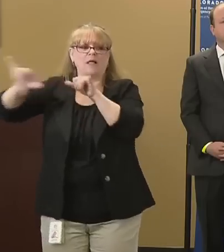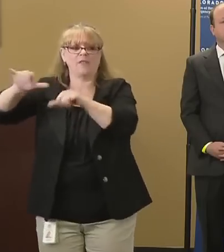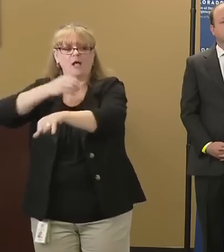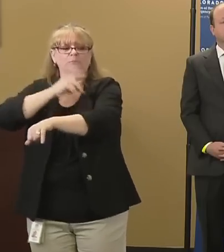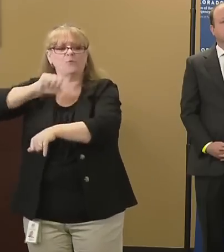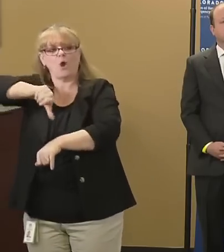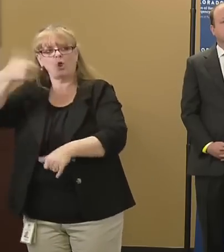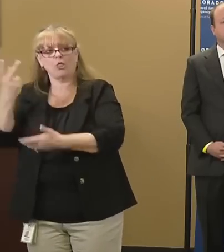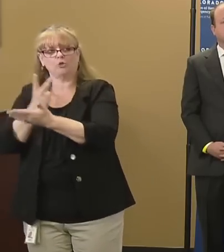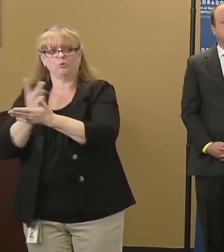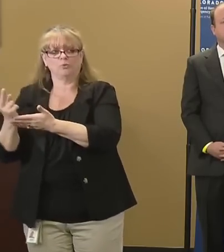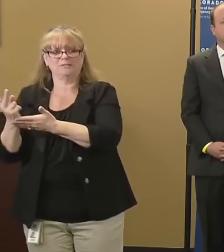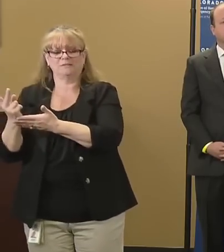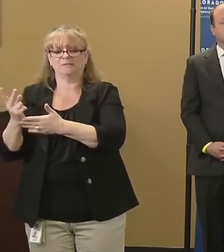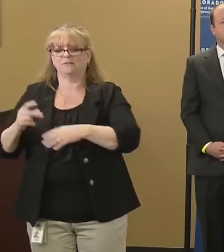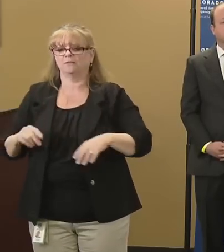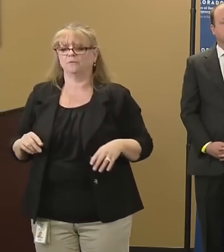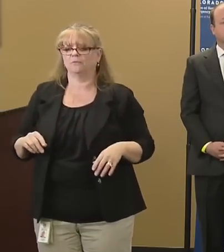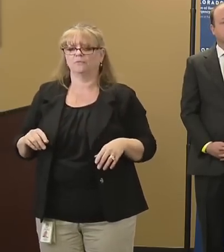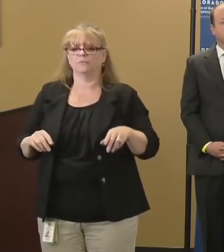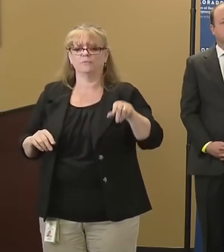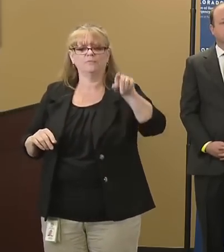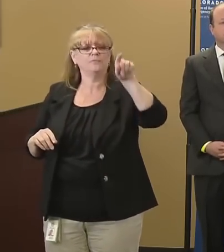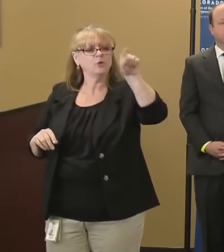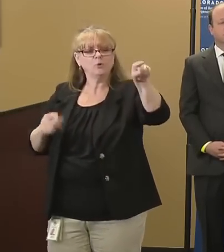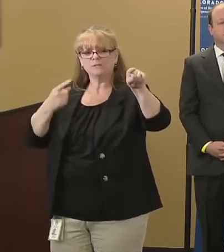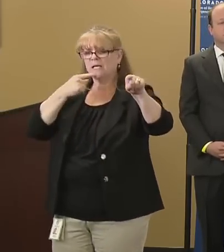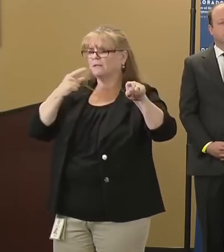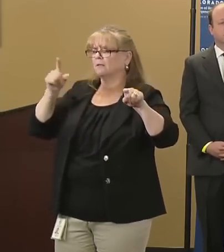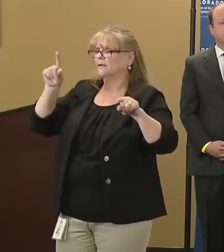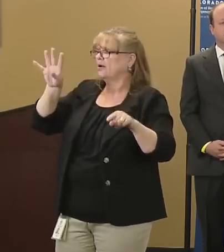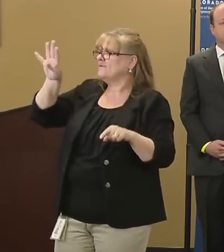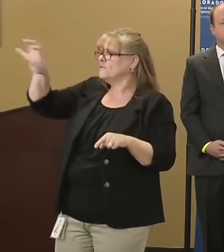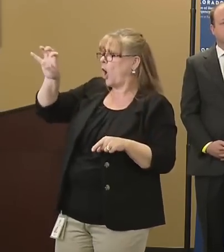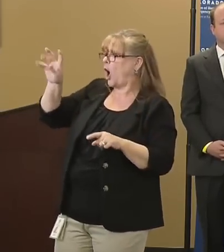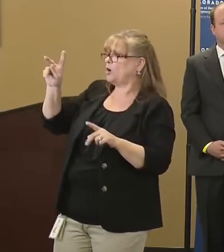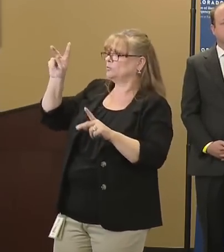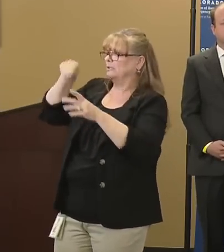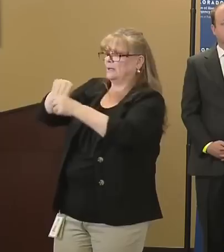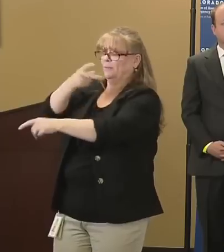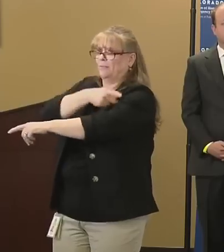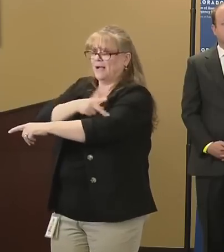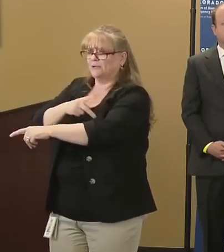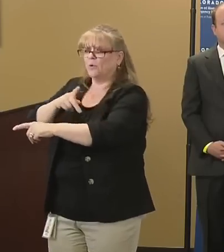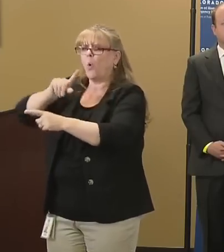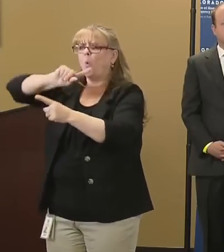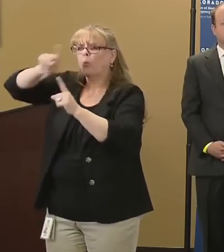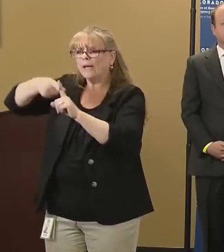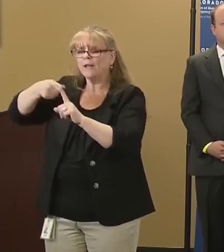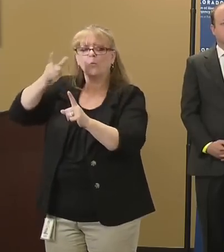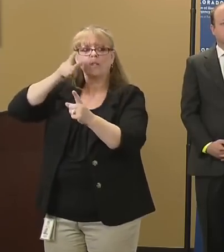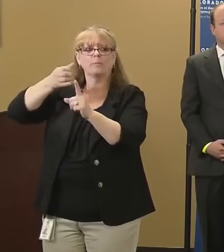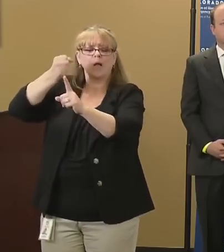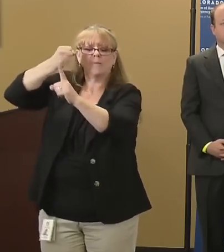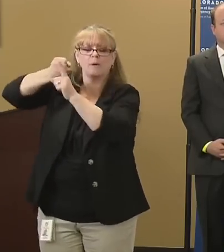When do we begin to have, I mean, it's a problem now, I understand. When is it a serious problem? Is it 500,